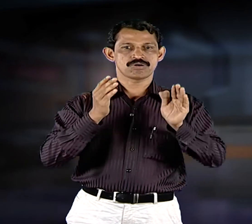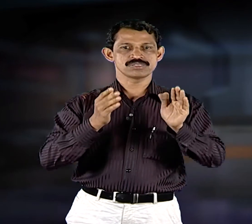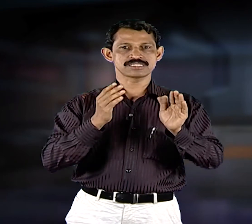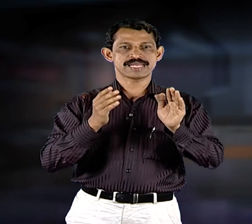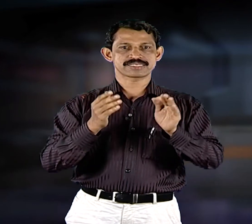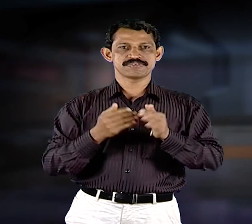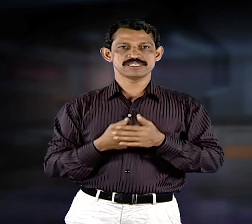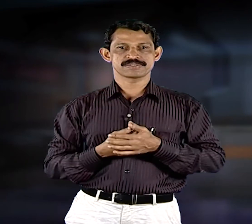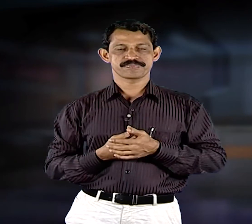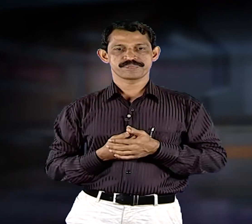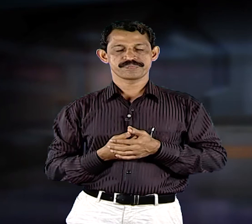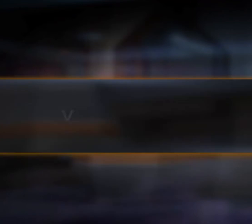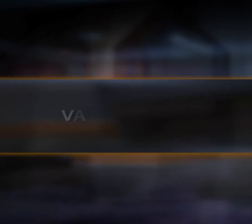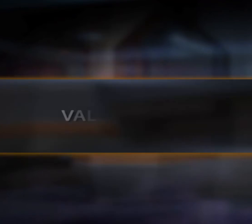such activities.